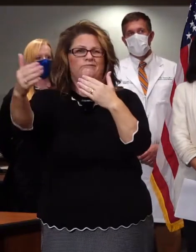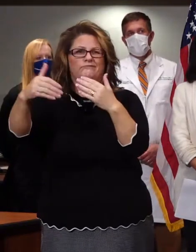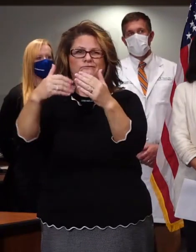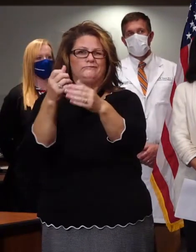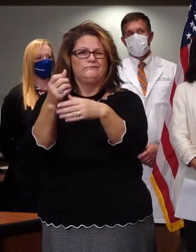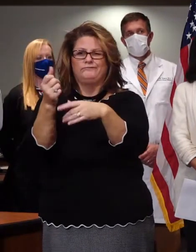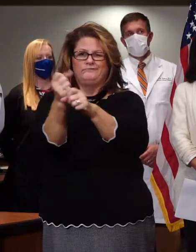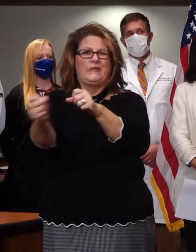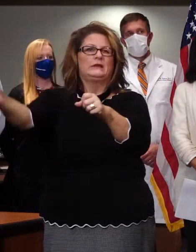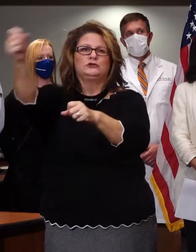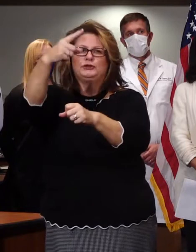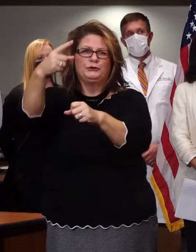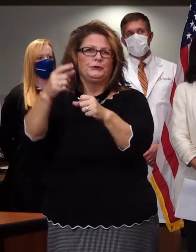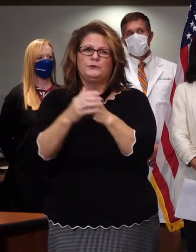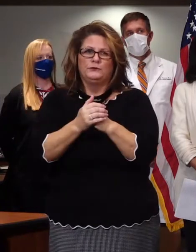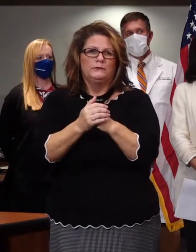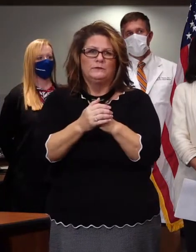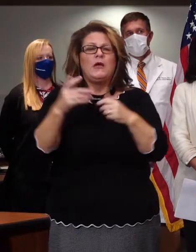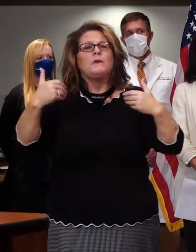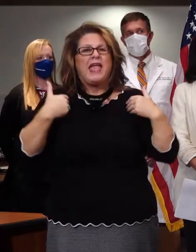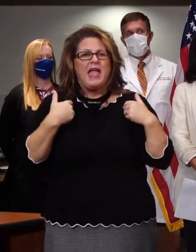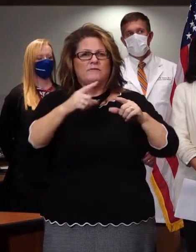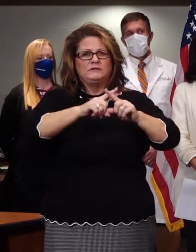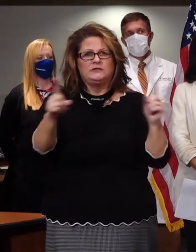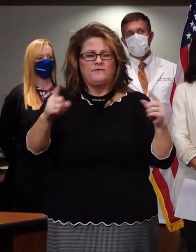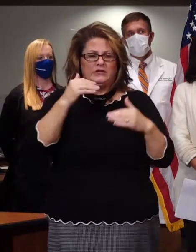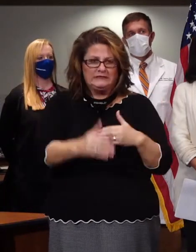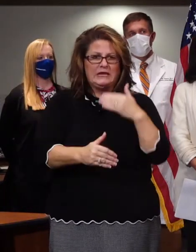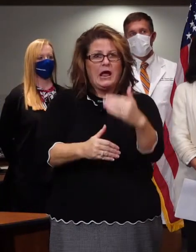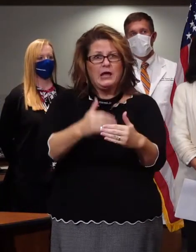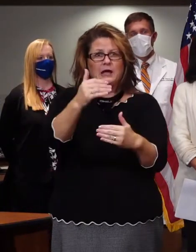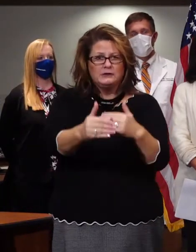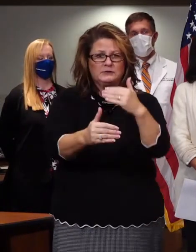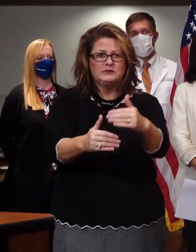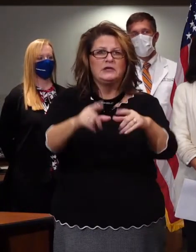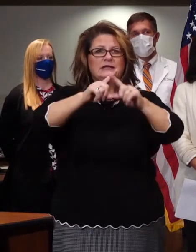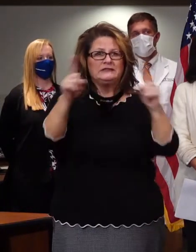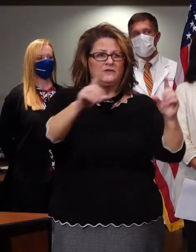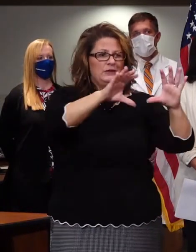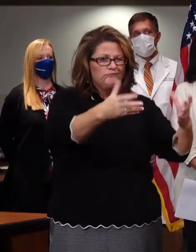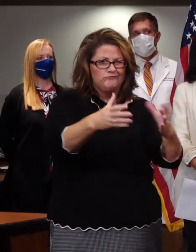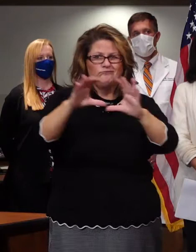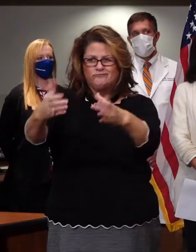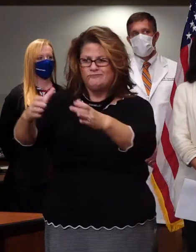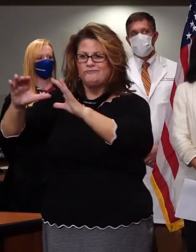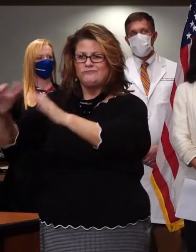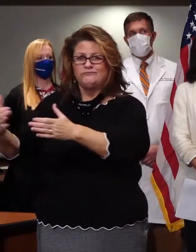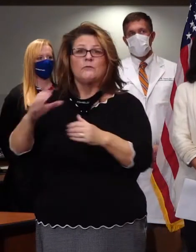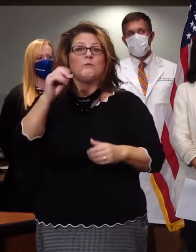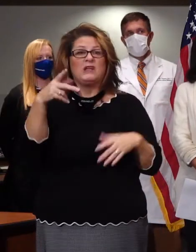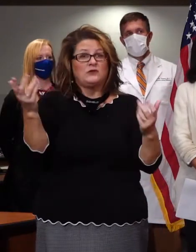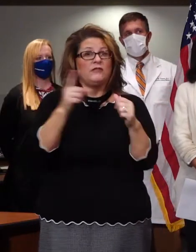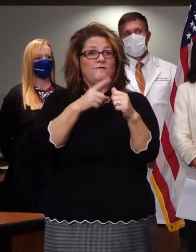down. There are different phases or steps in this process of delivering the vaccine. The first step, the